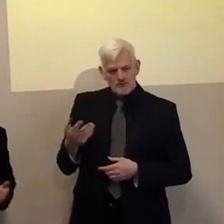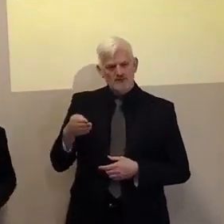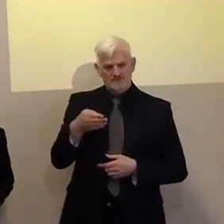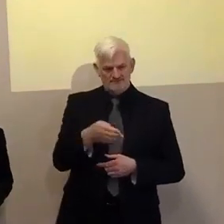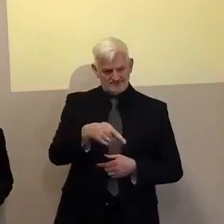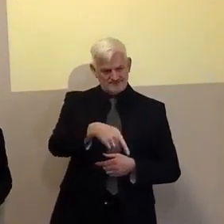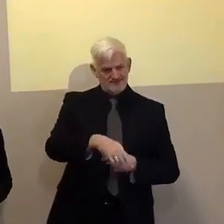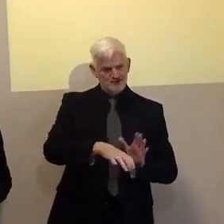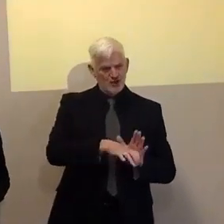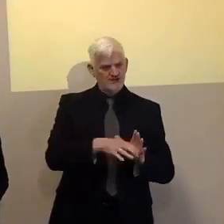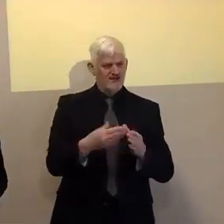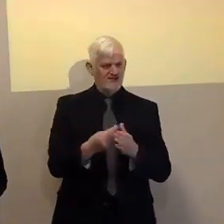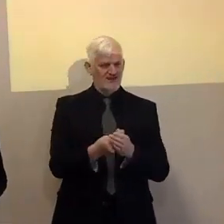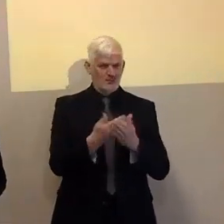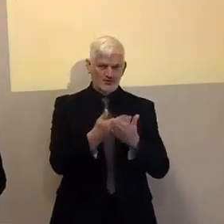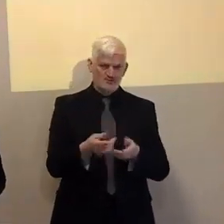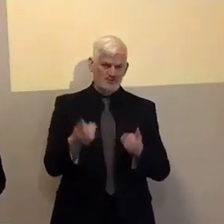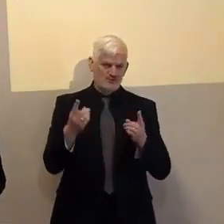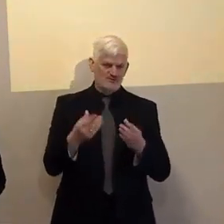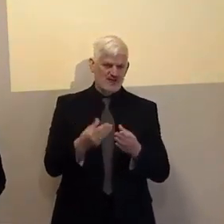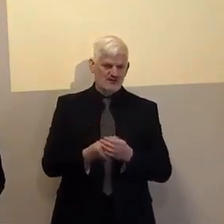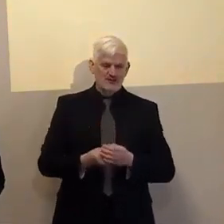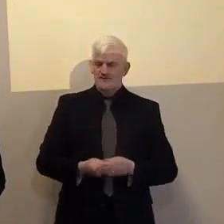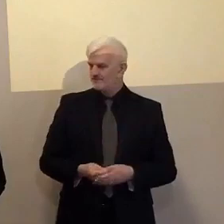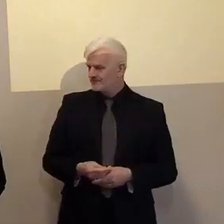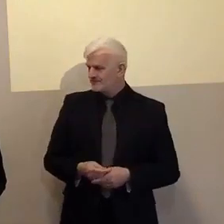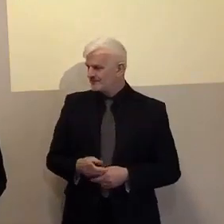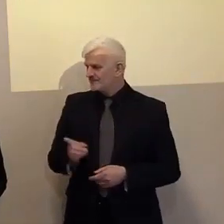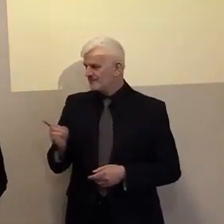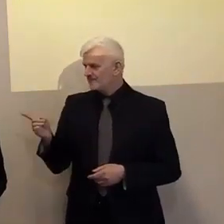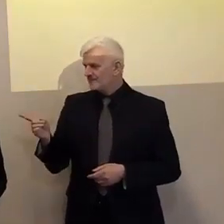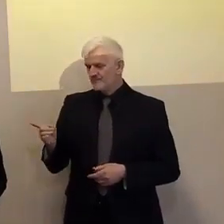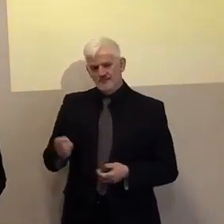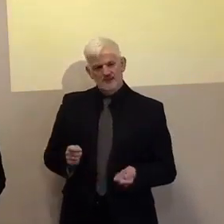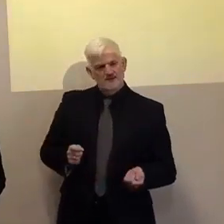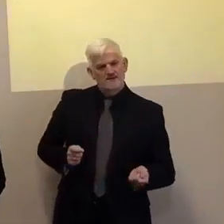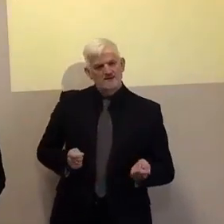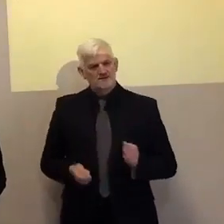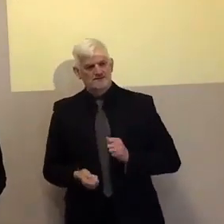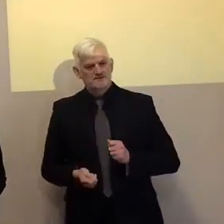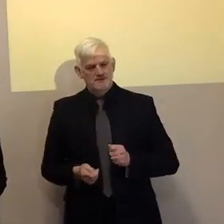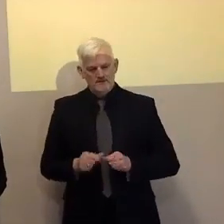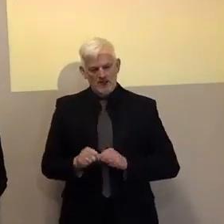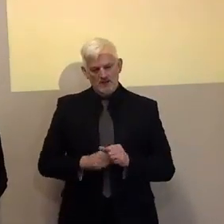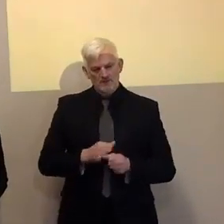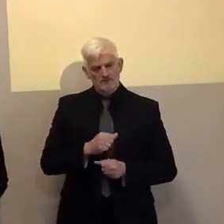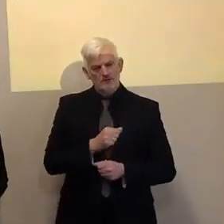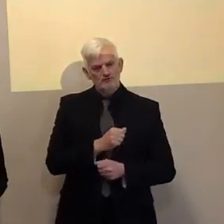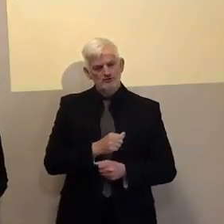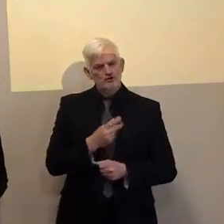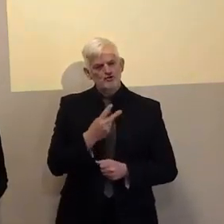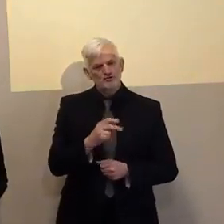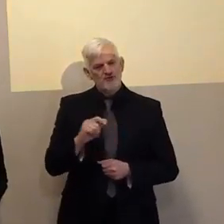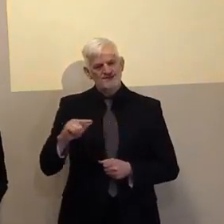And also I converted 2007 when I was studying BA in